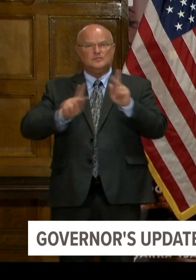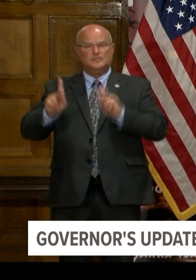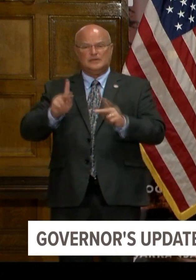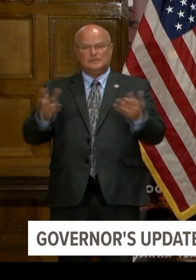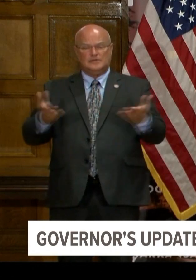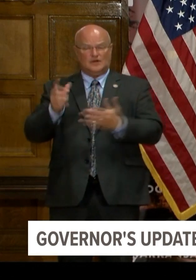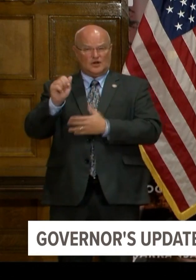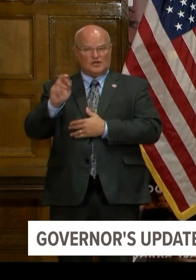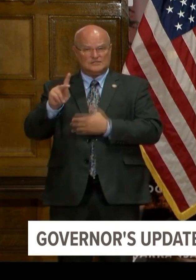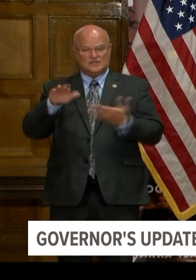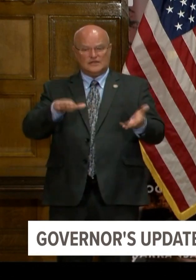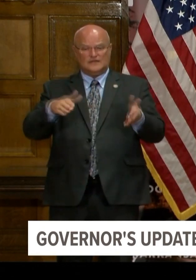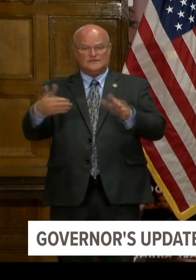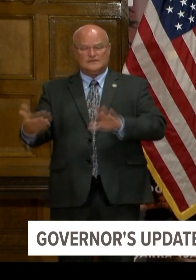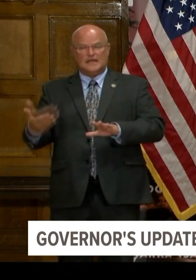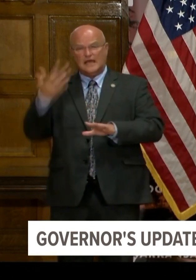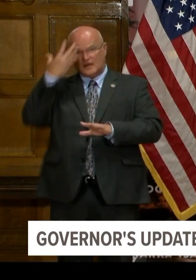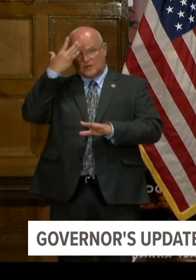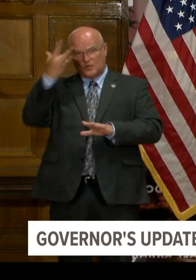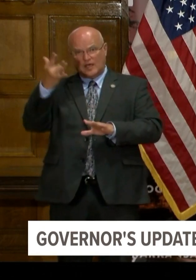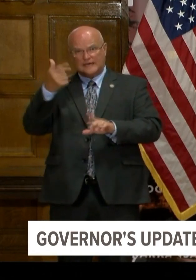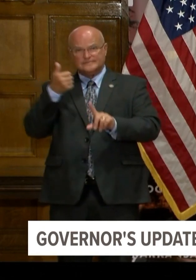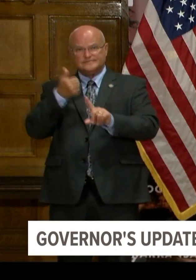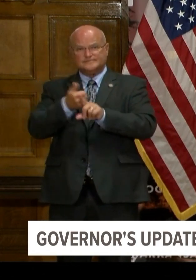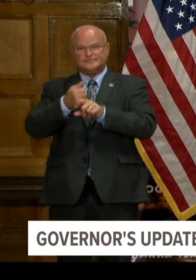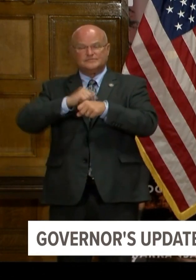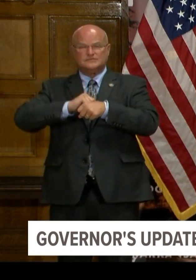died as a result of COVID-19.